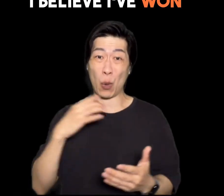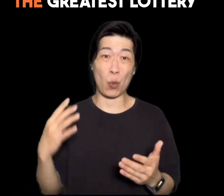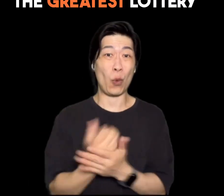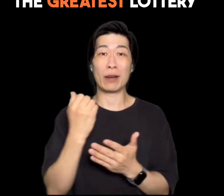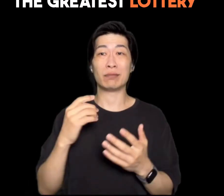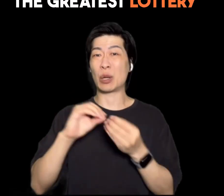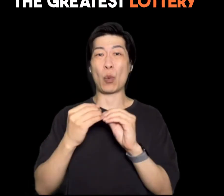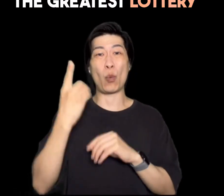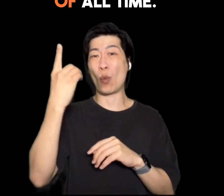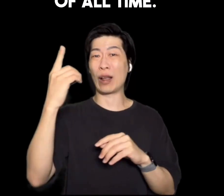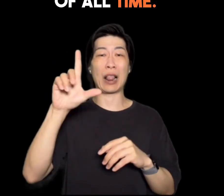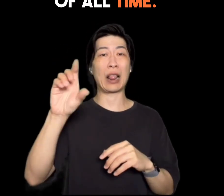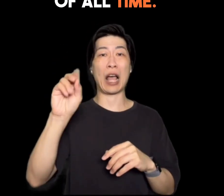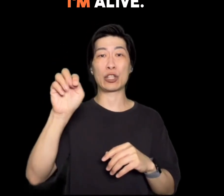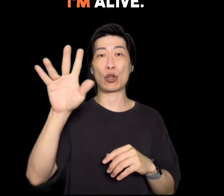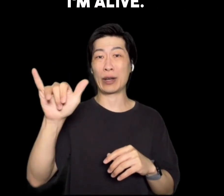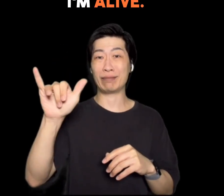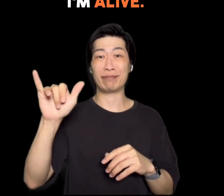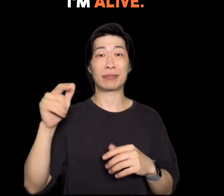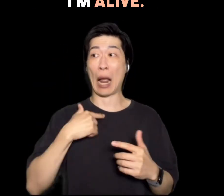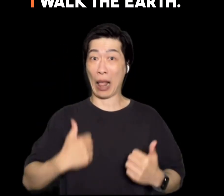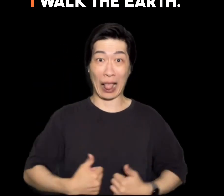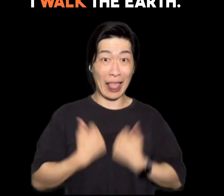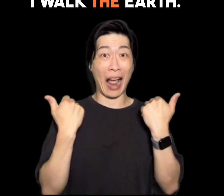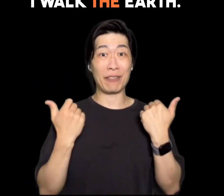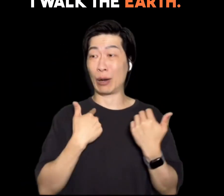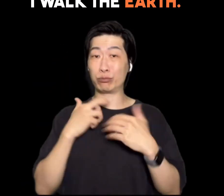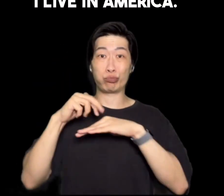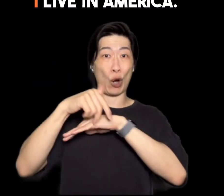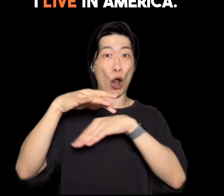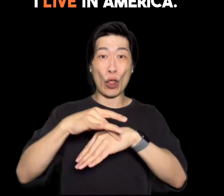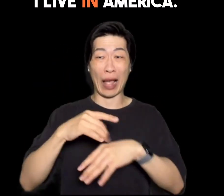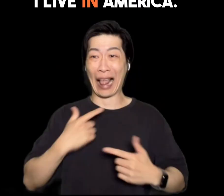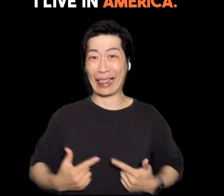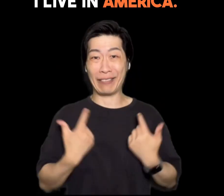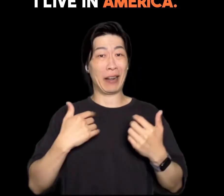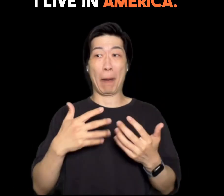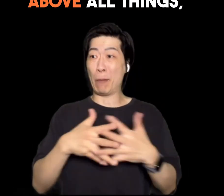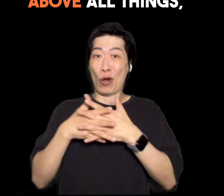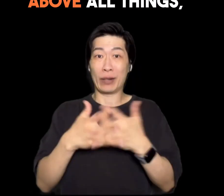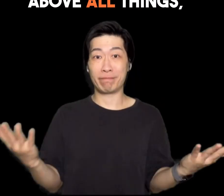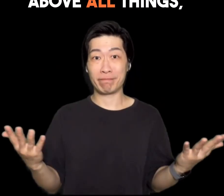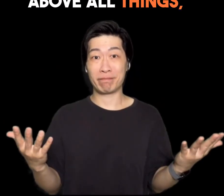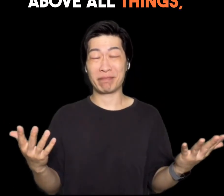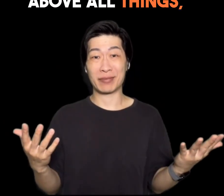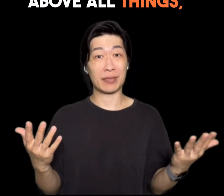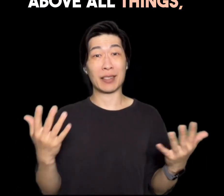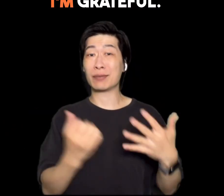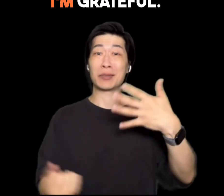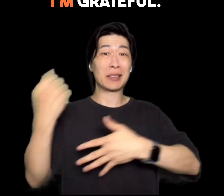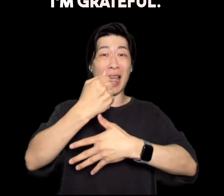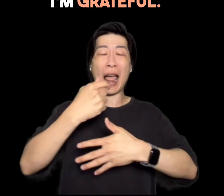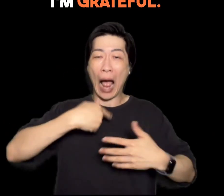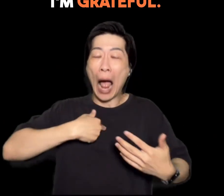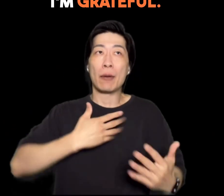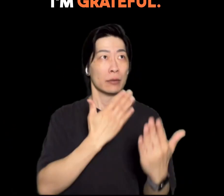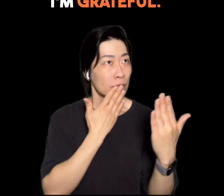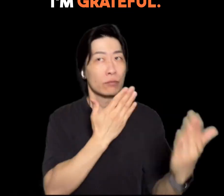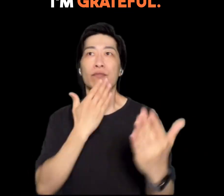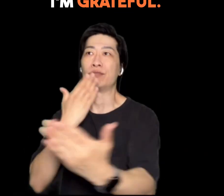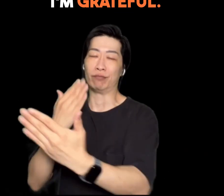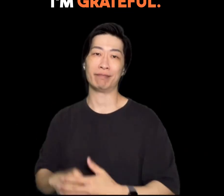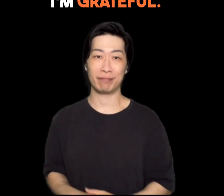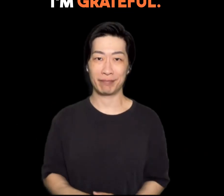I believe I've won the greatest lottery of all time. I'm alive. I walk the earth. I live in America. Above all things, I'm grateful.